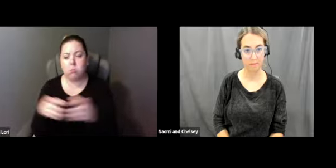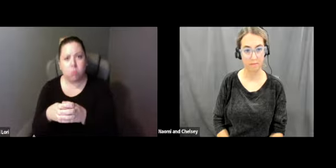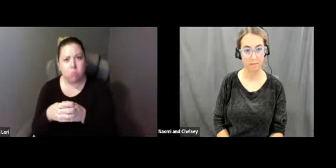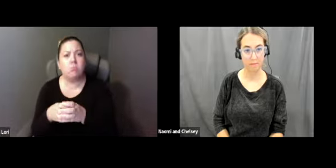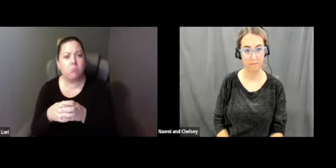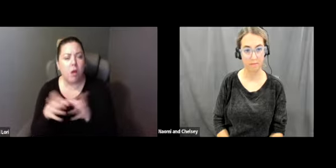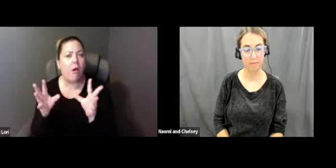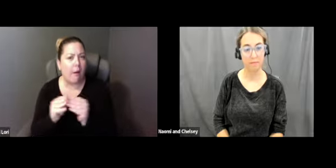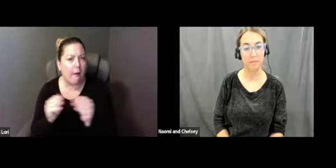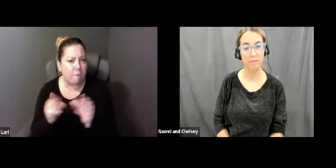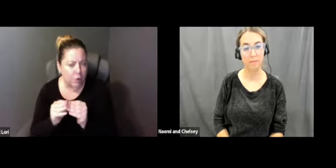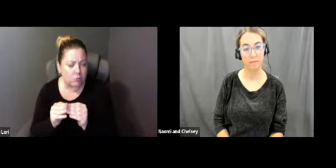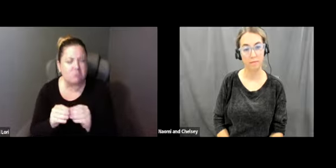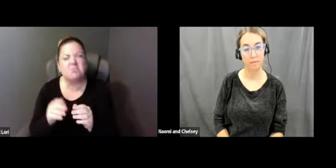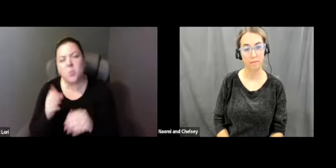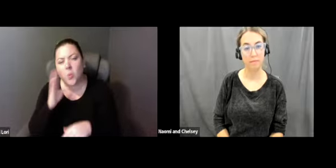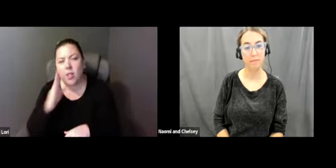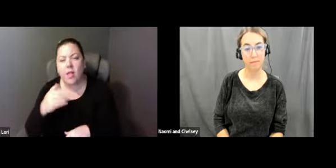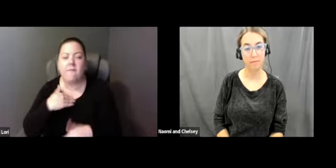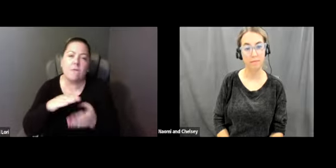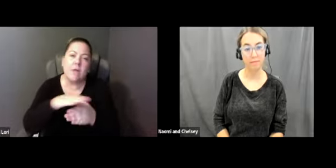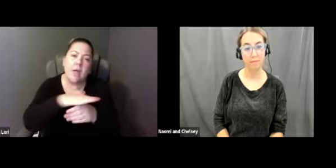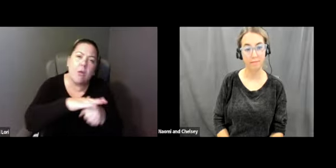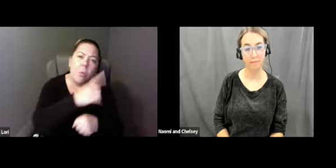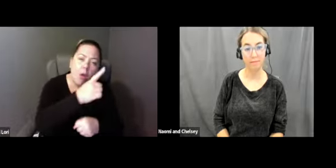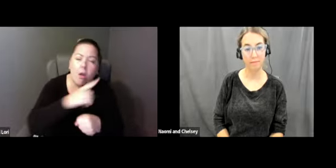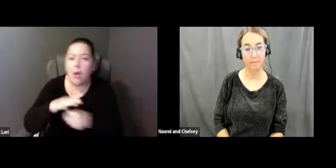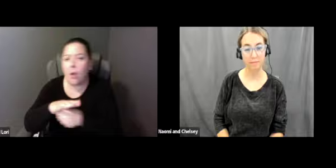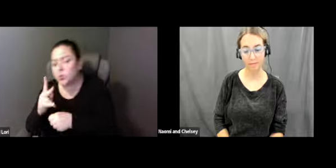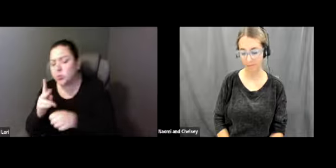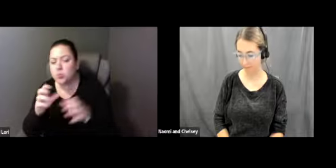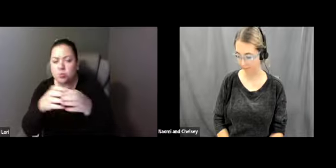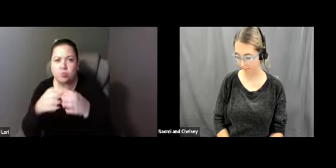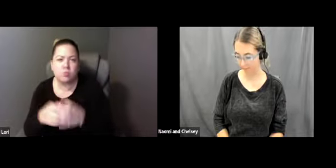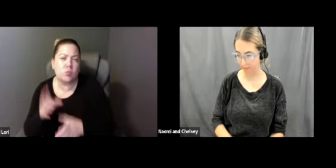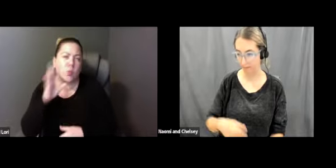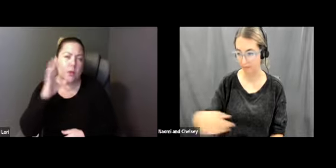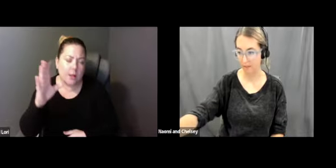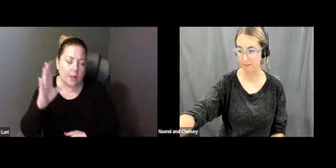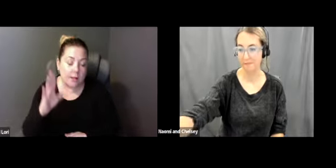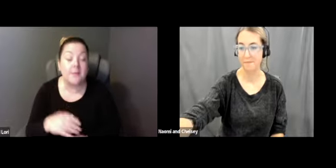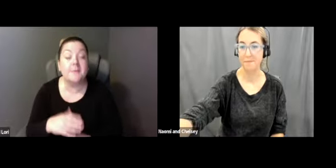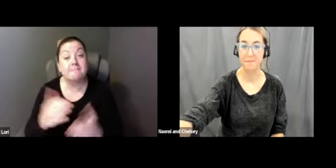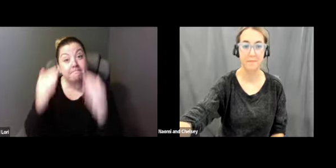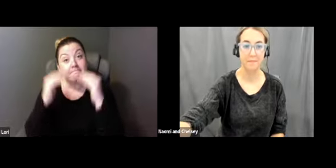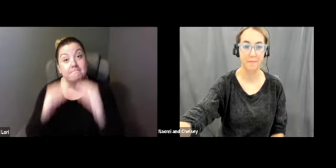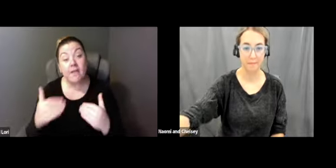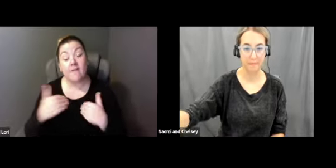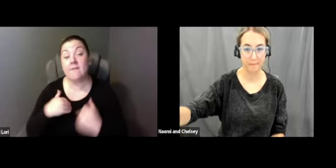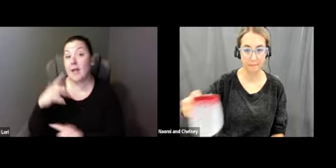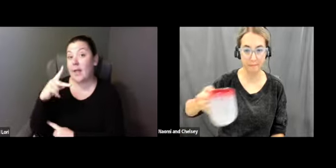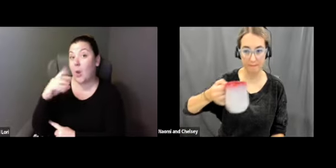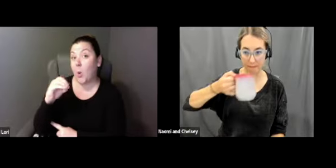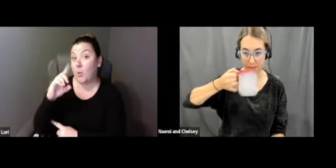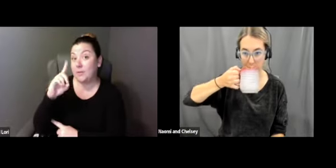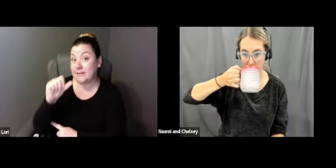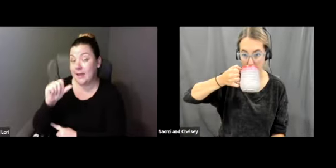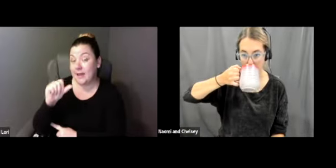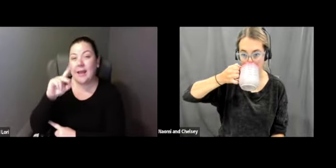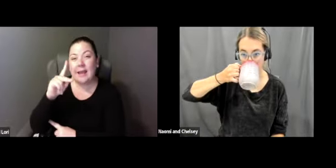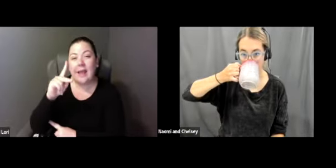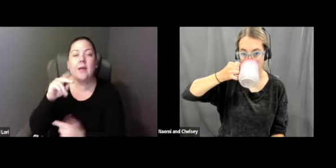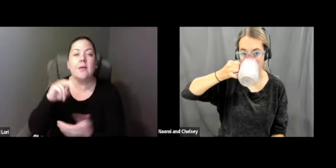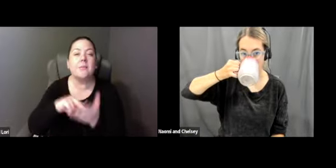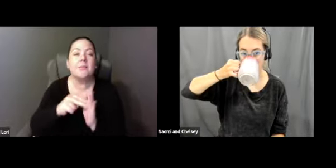have like some regional get-togethers. In addition to that, there's CODA, K-O-D-A, which is for children under the